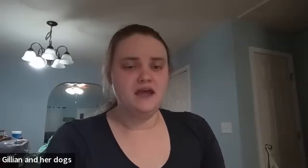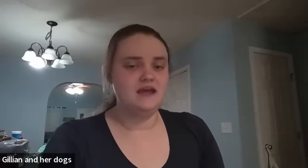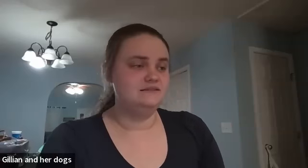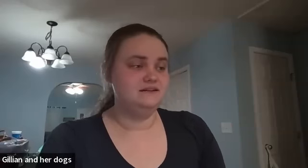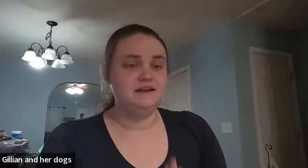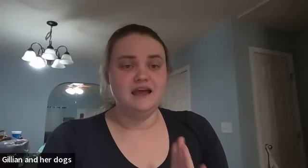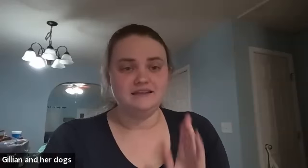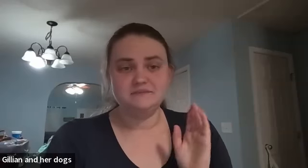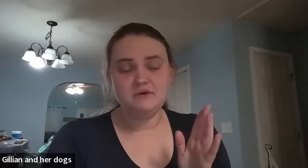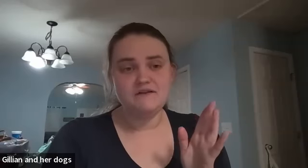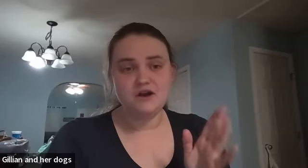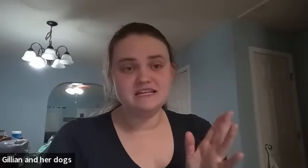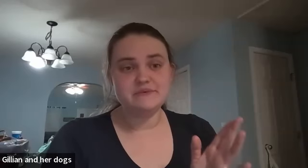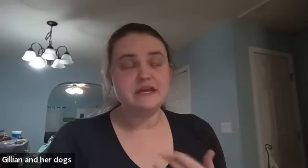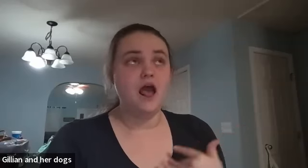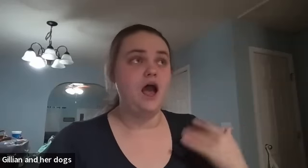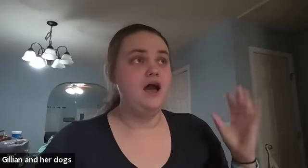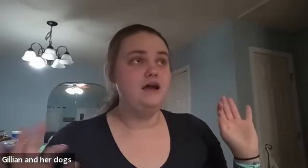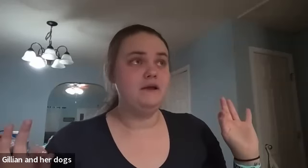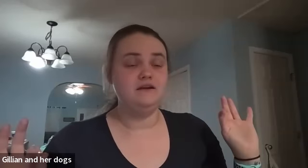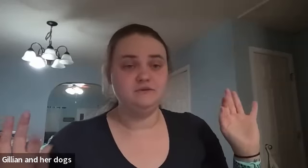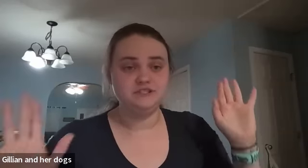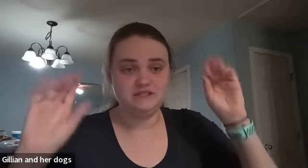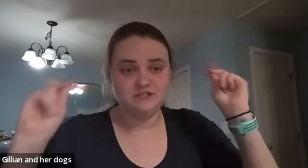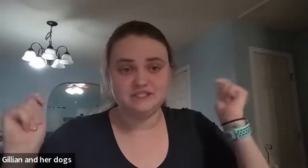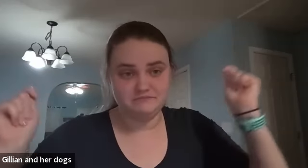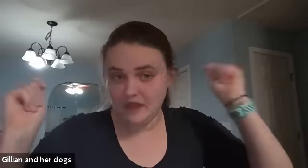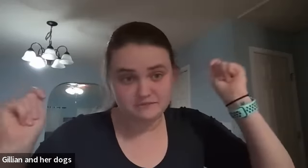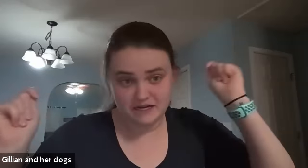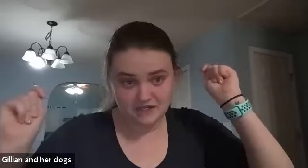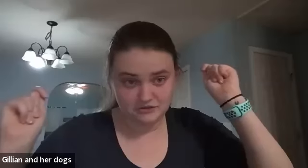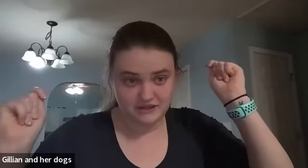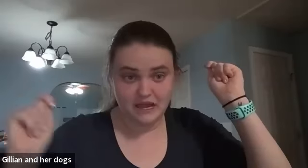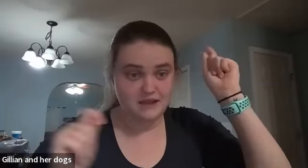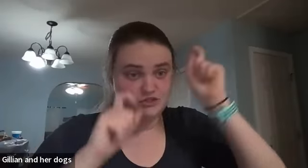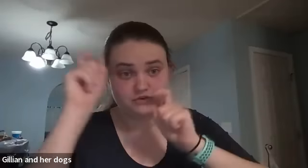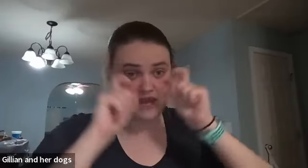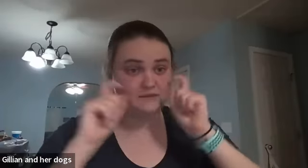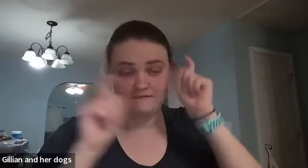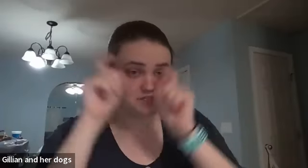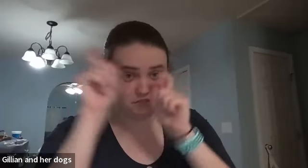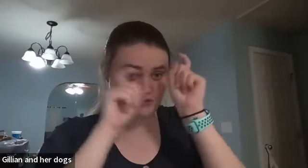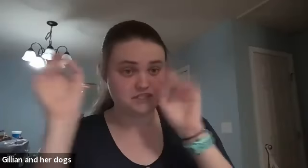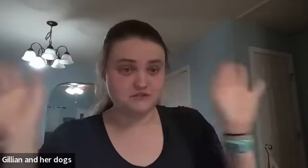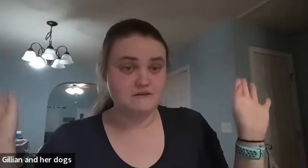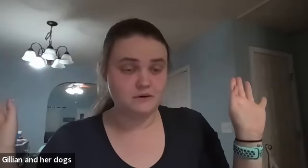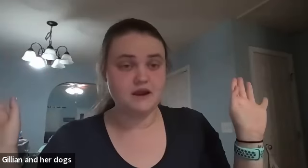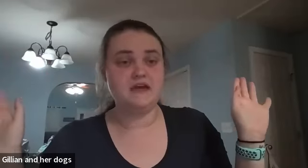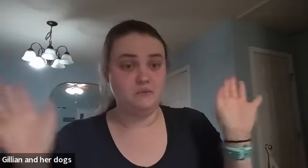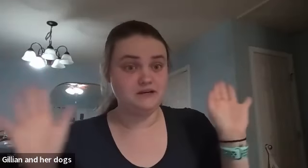That some people have a hard time with it. I apparently that was my natural thing. I am so dramatic. My facial expressions are everywhere that it worked